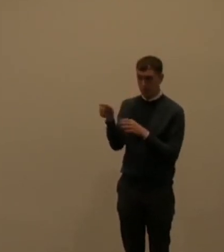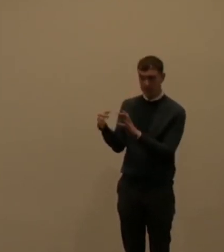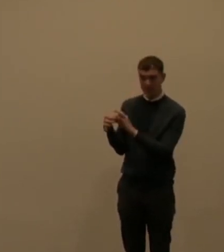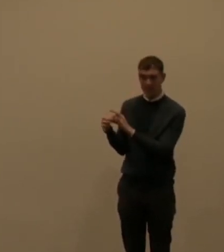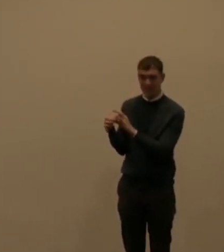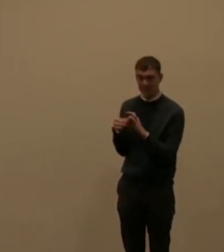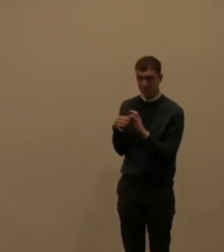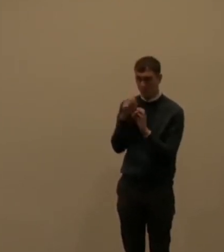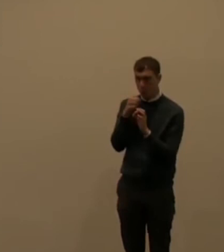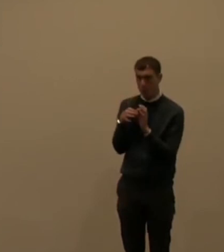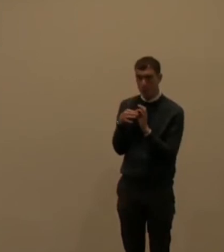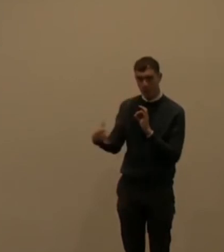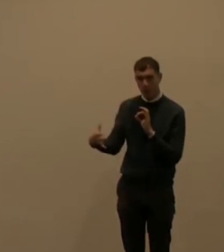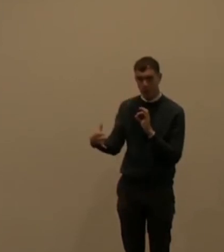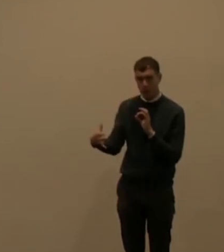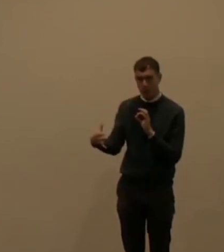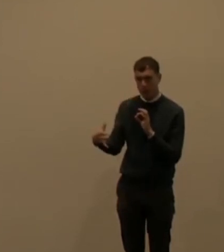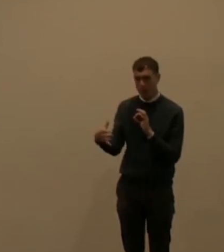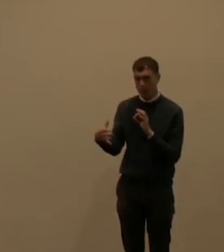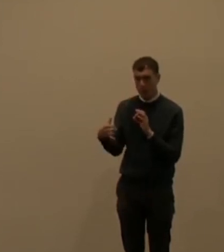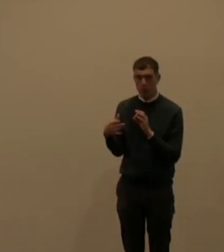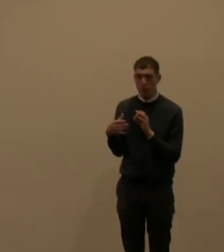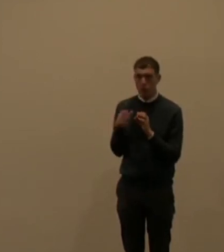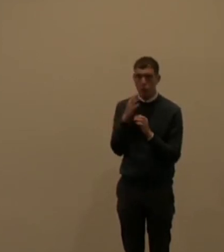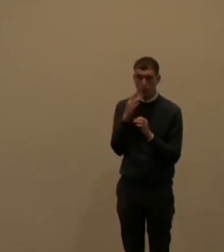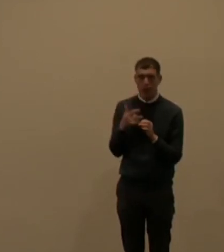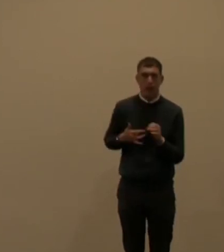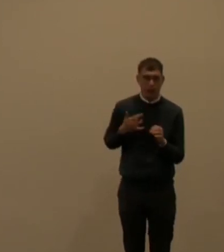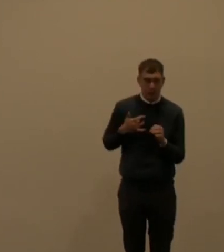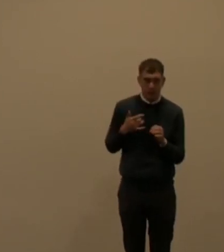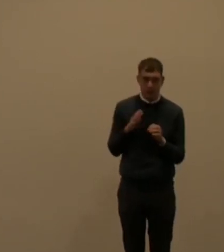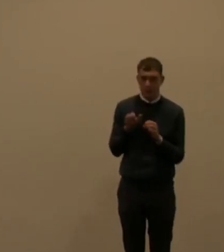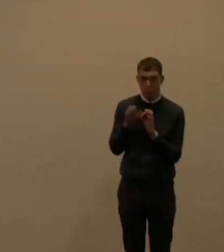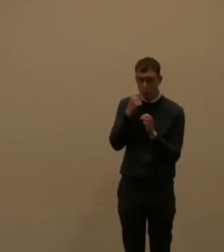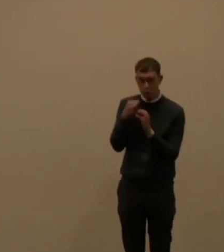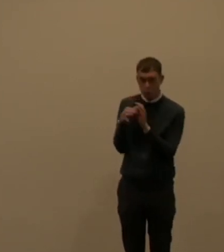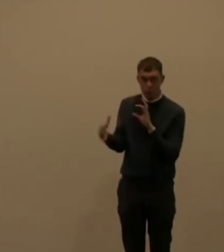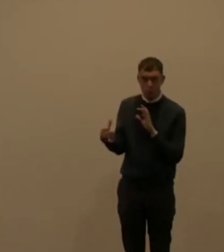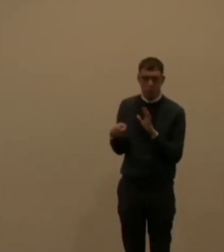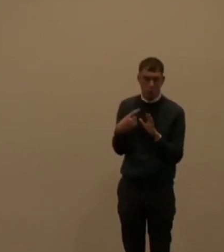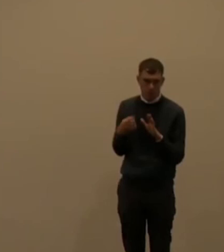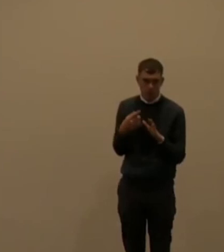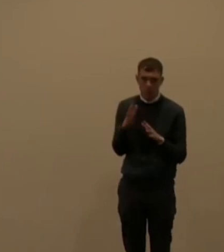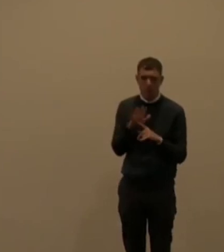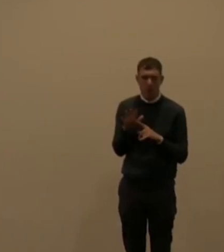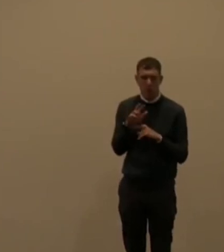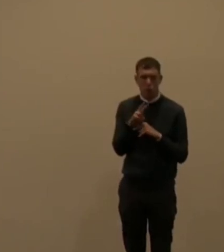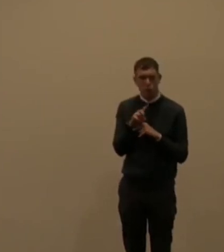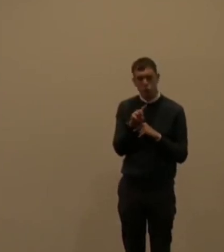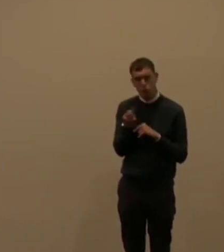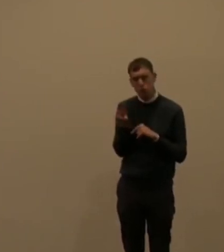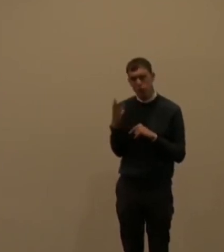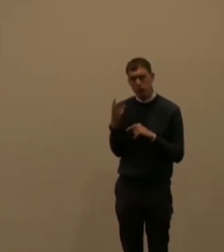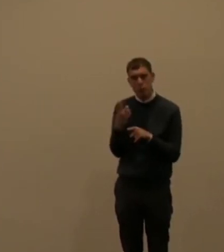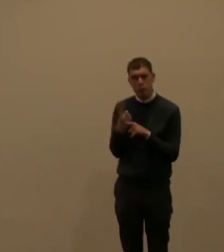will disappear. It actually doesn't disappear the moment you go live. We actually had 2 or 3 weeks after we went